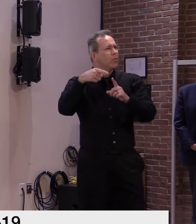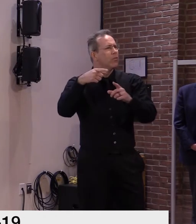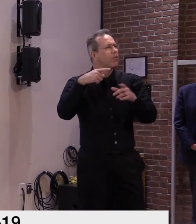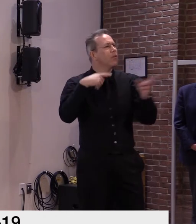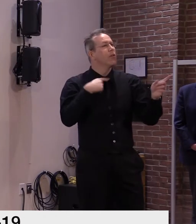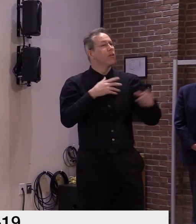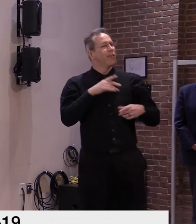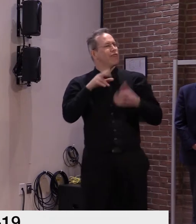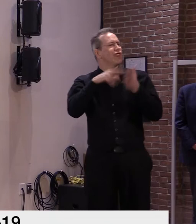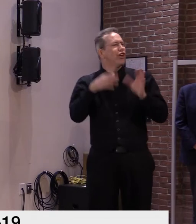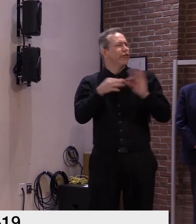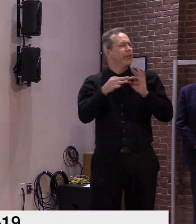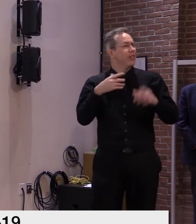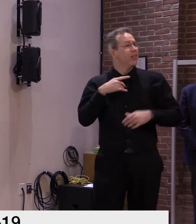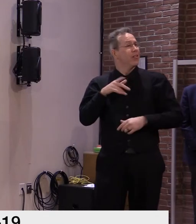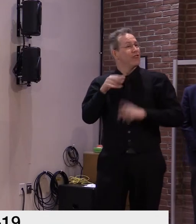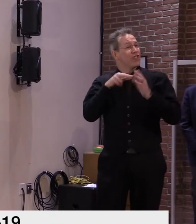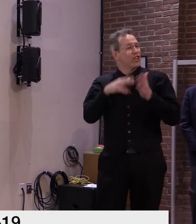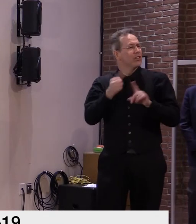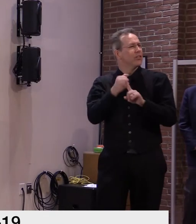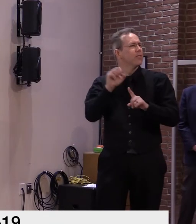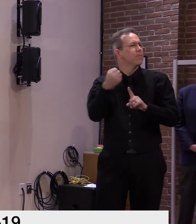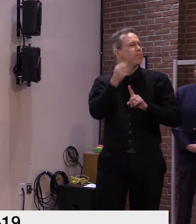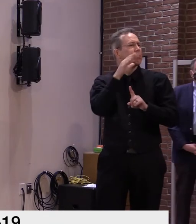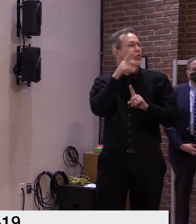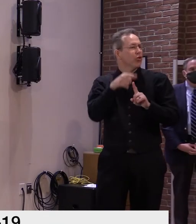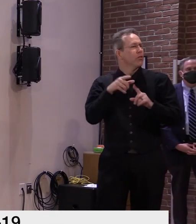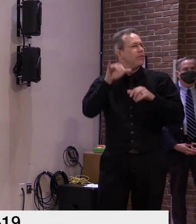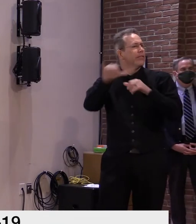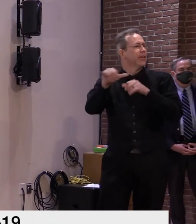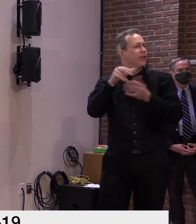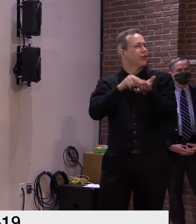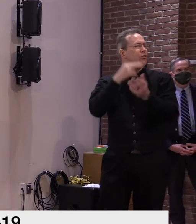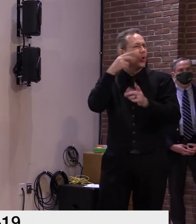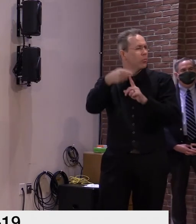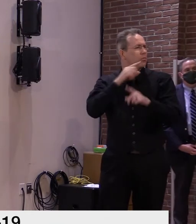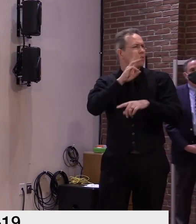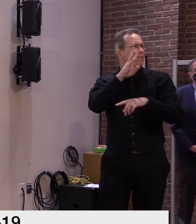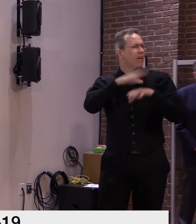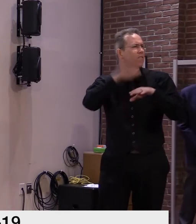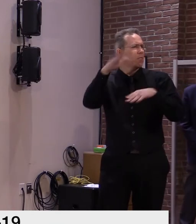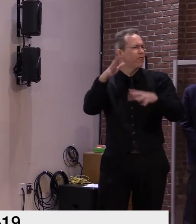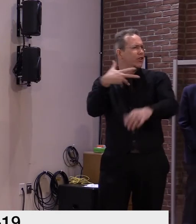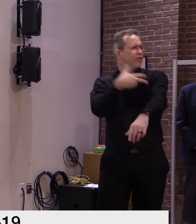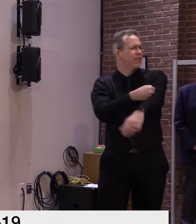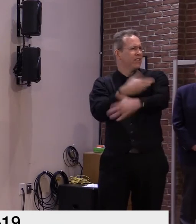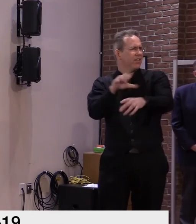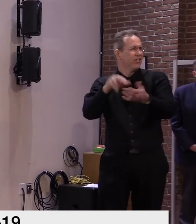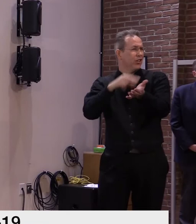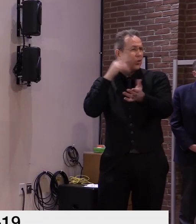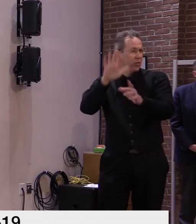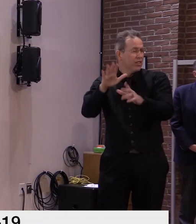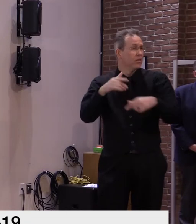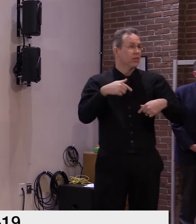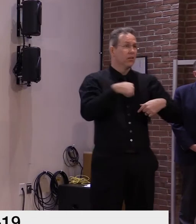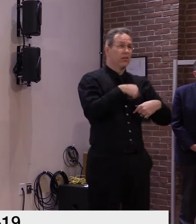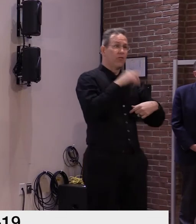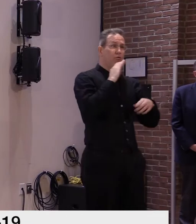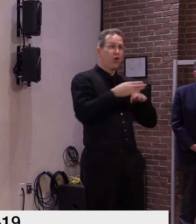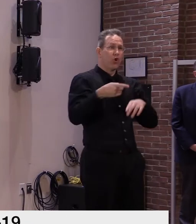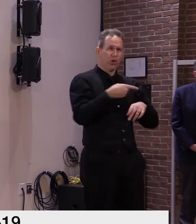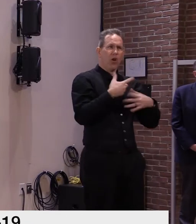is providing more guidance to long-term care facilities that